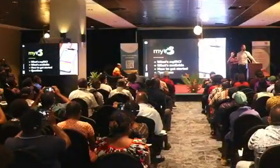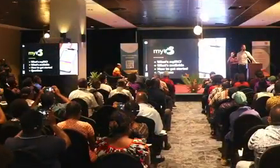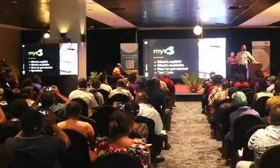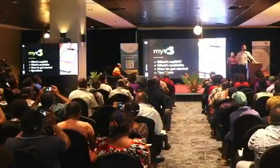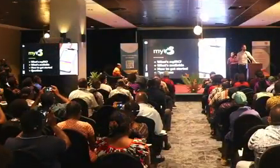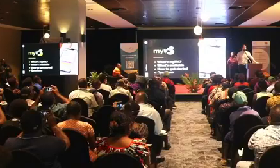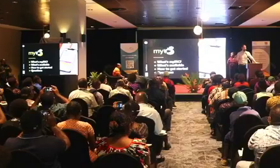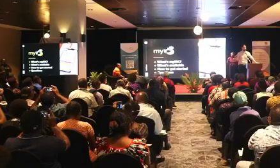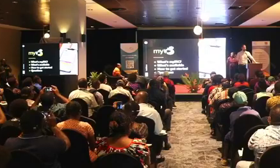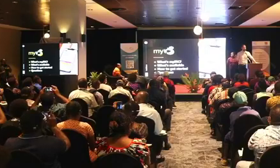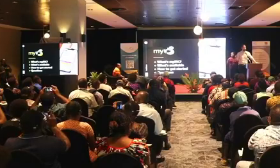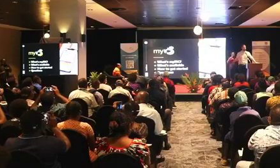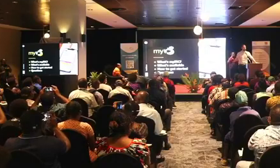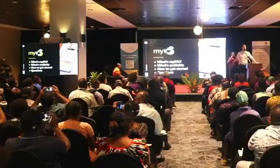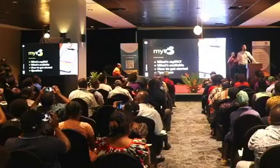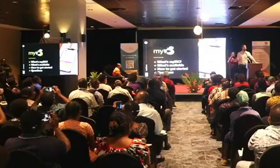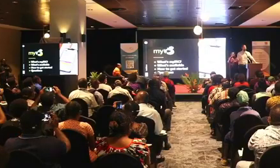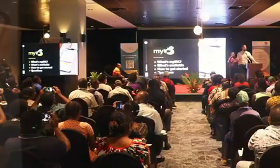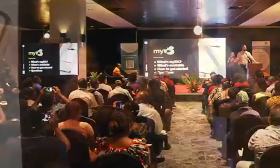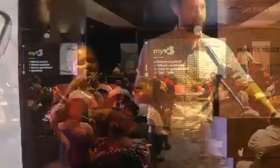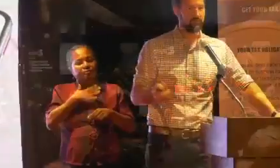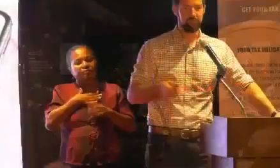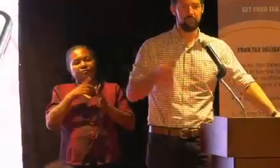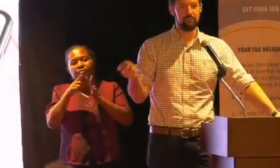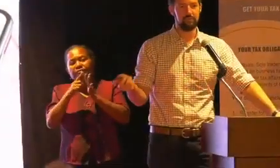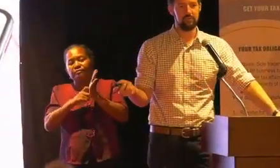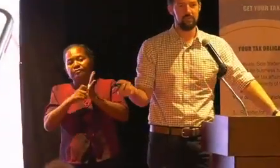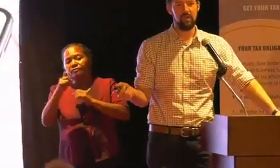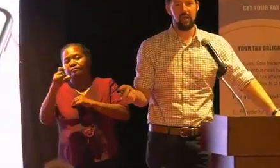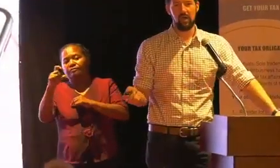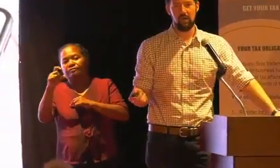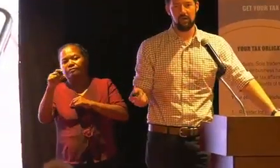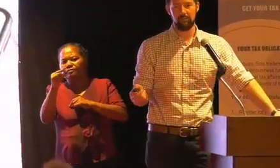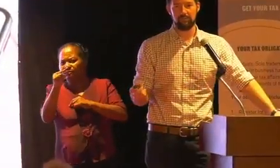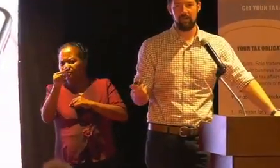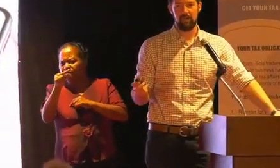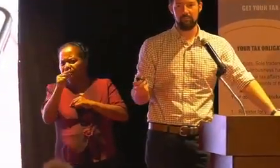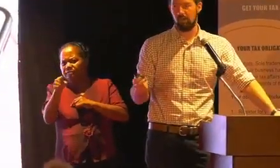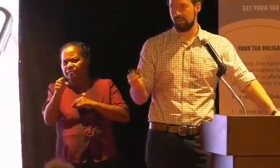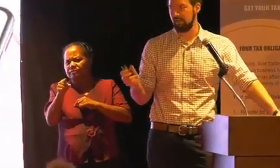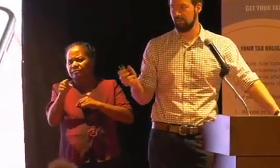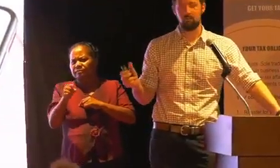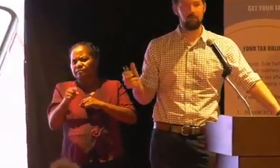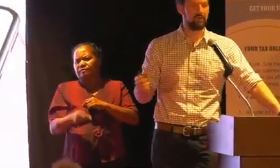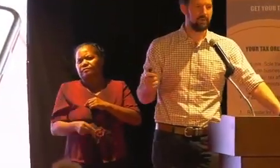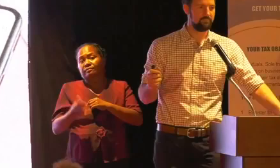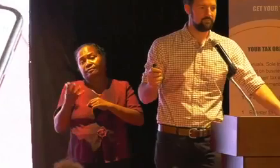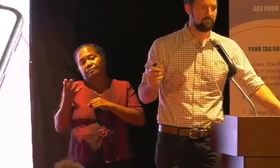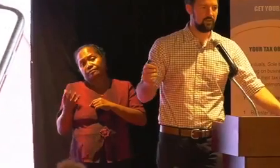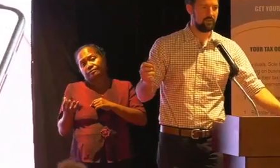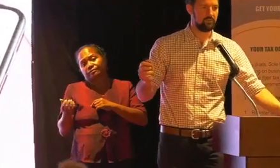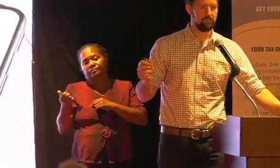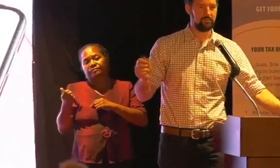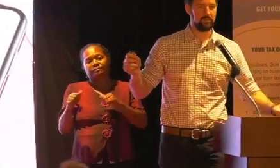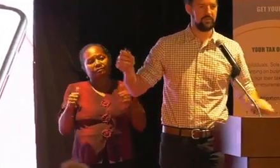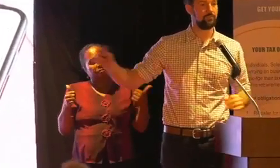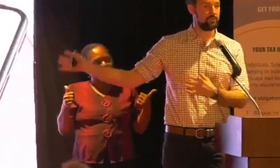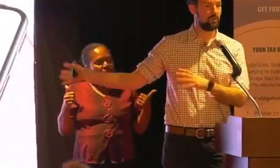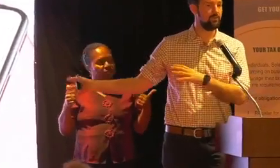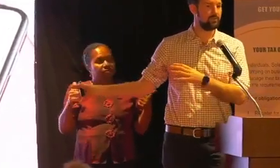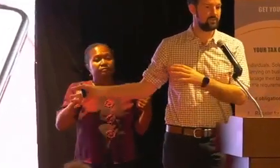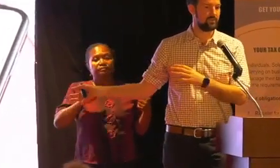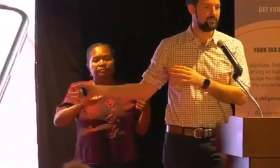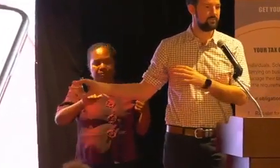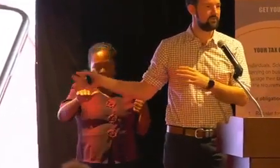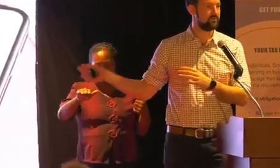all around the area here, which is MyIRC. And a few of you might have already dipped